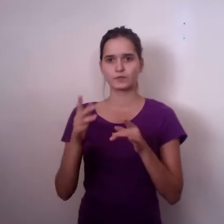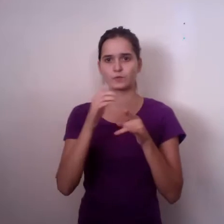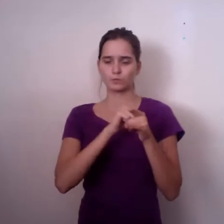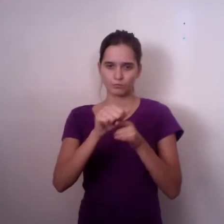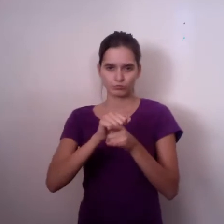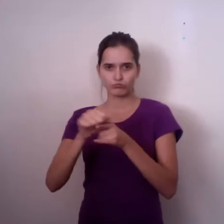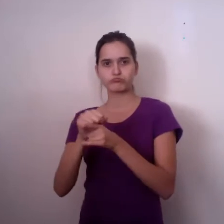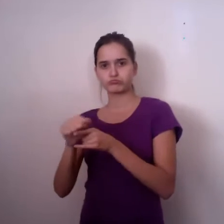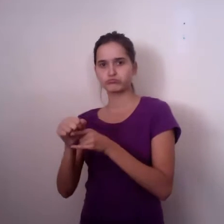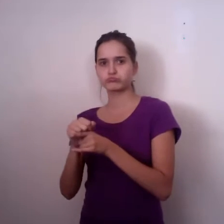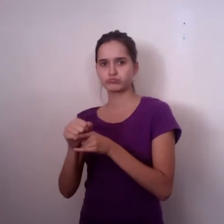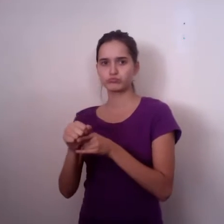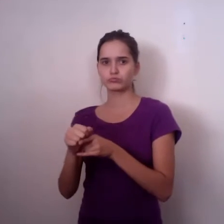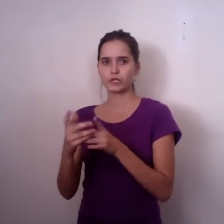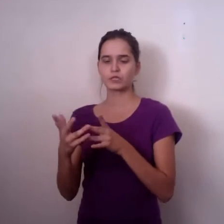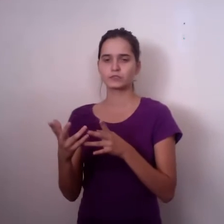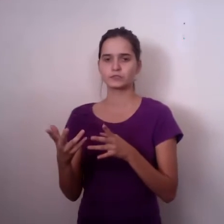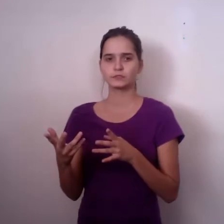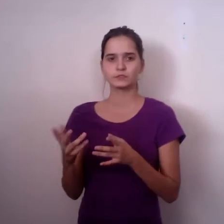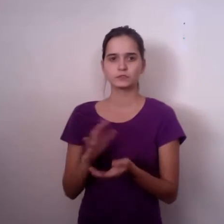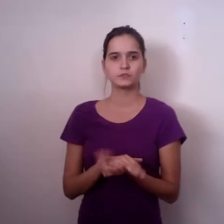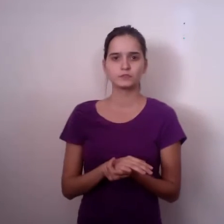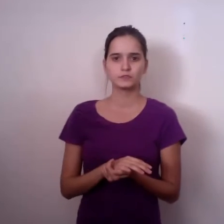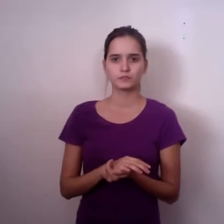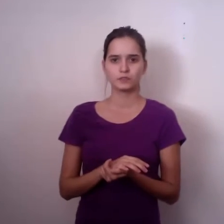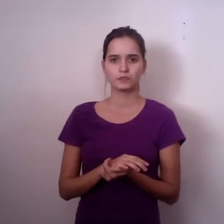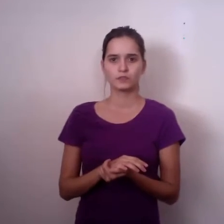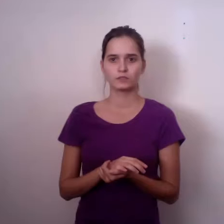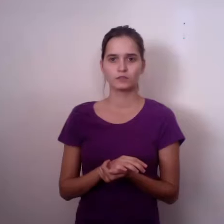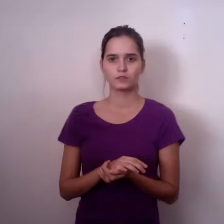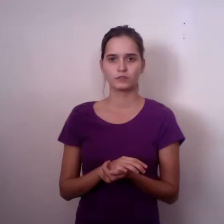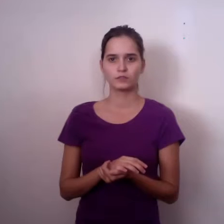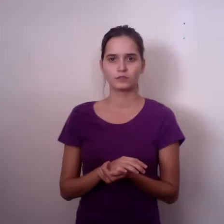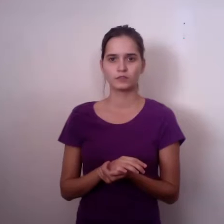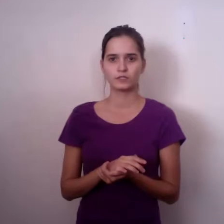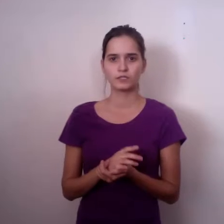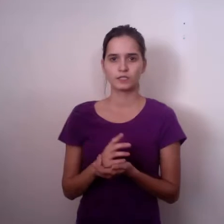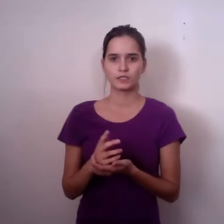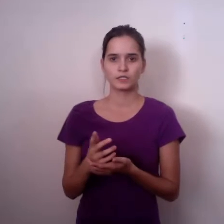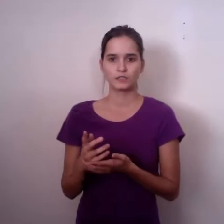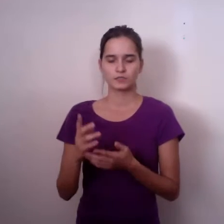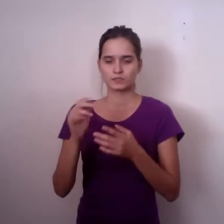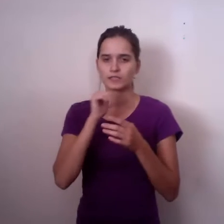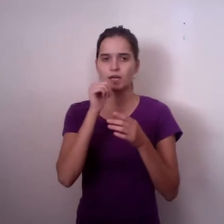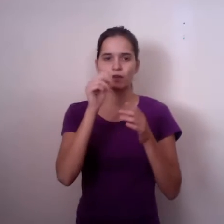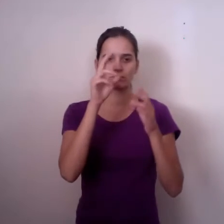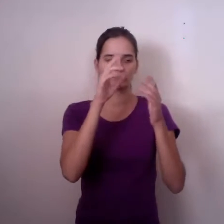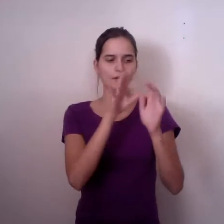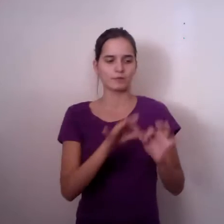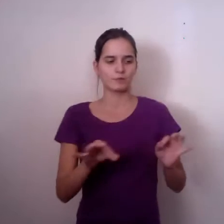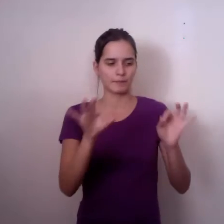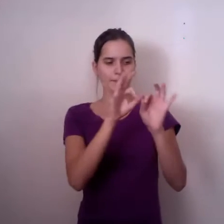way. Instead of just reading a paragraph and writing down the main idea, now they're doing it to do a real research